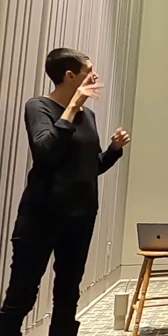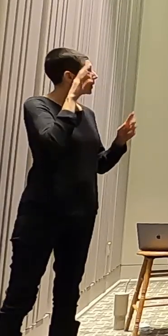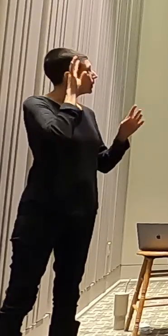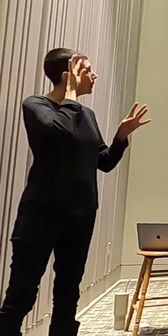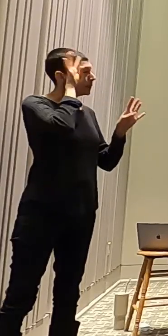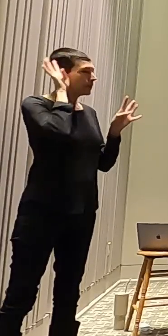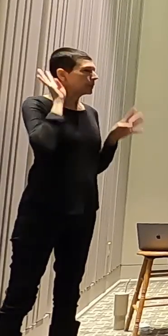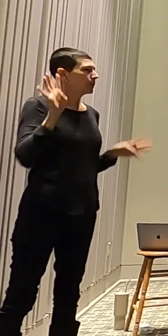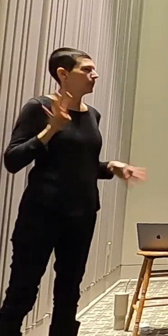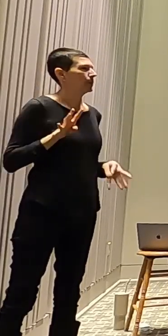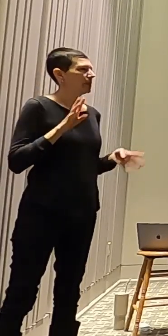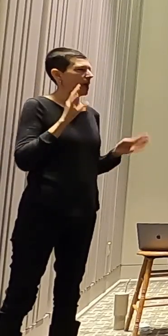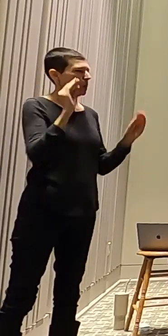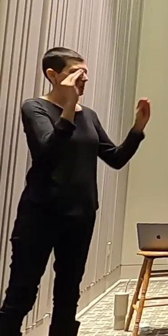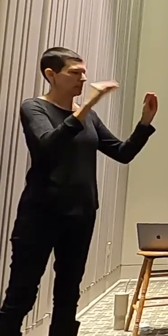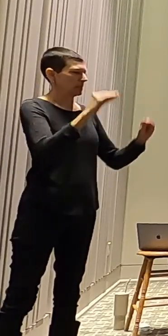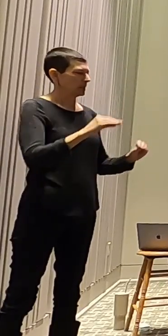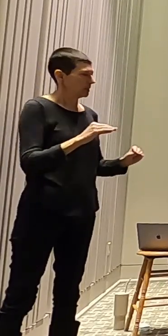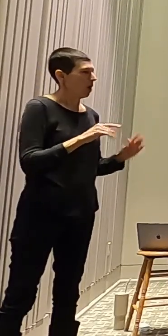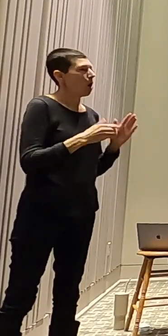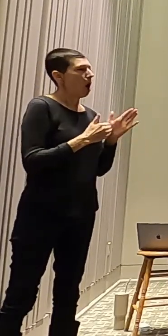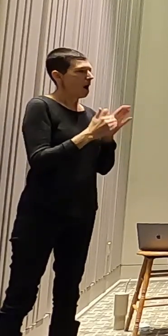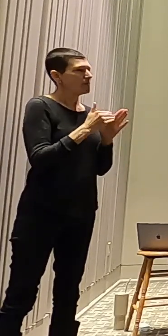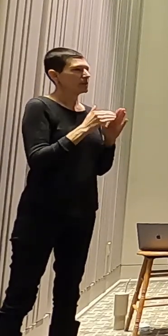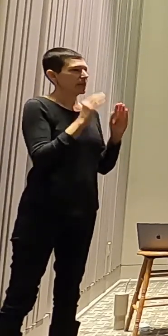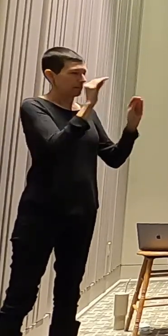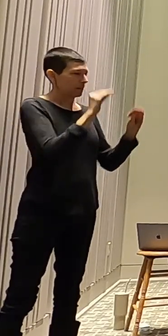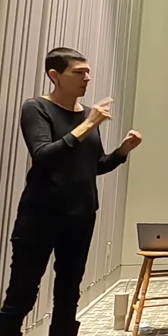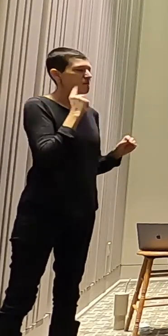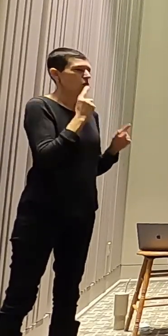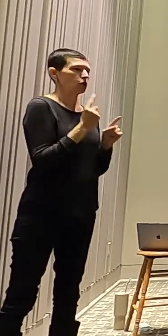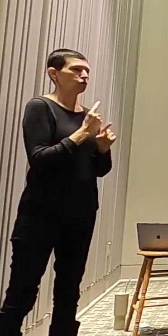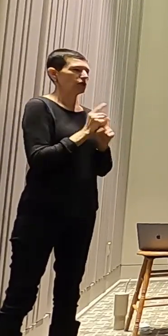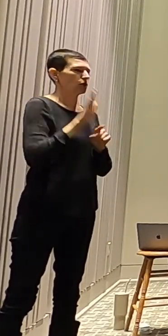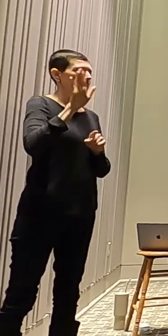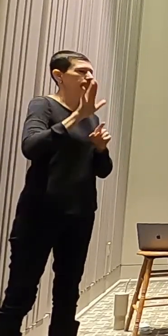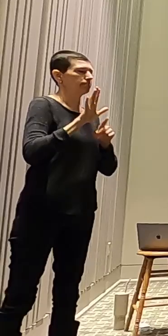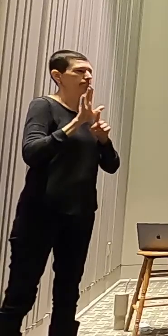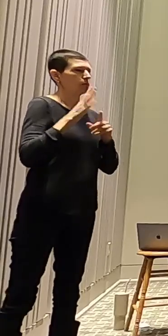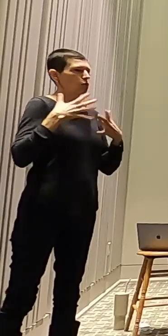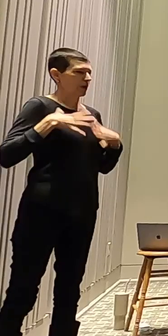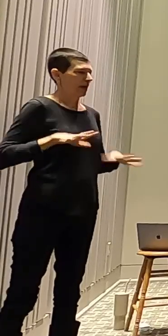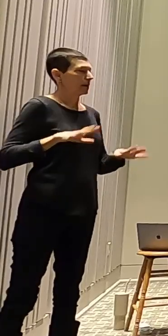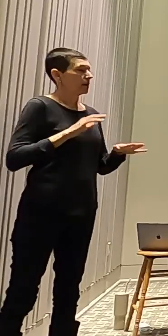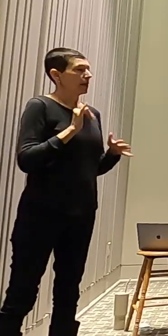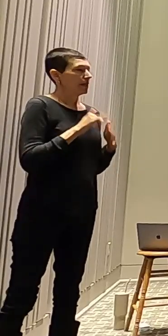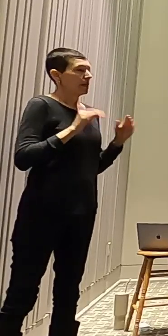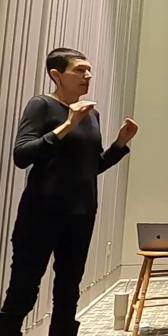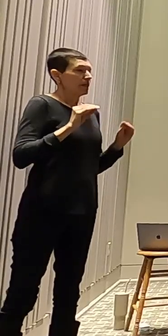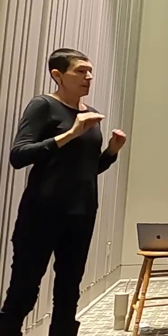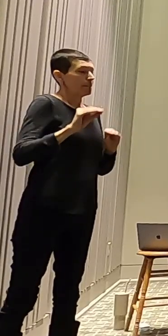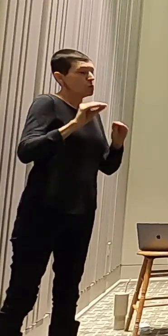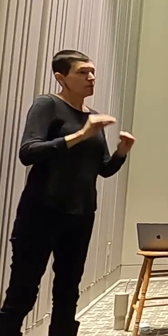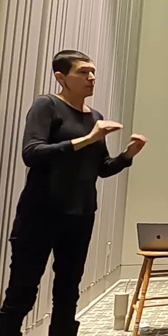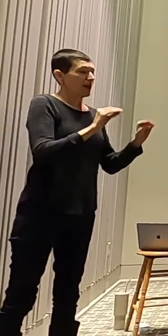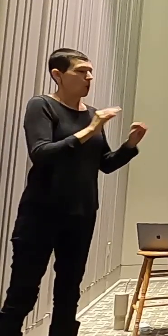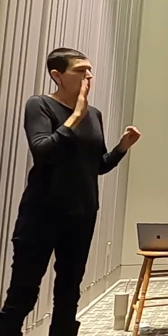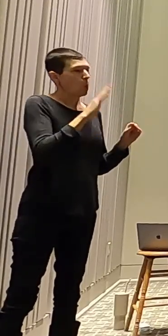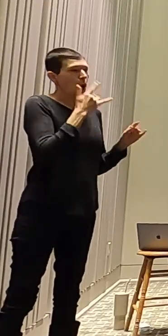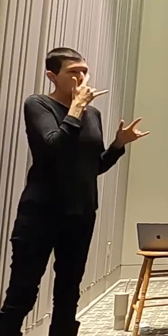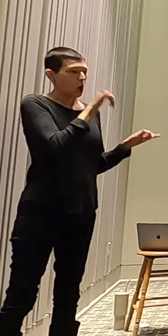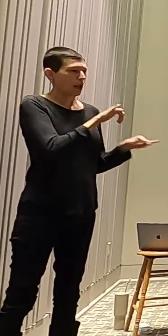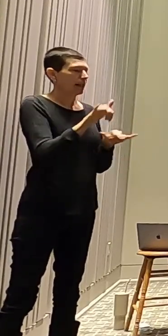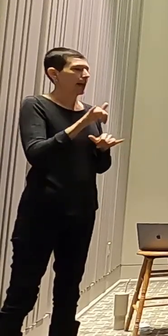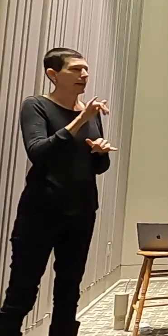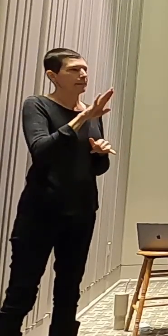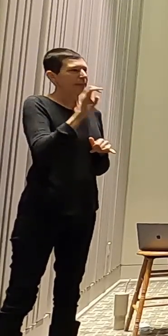added, and it is often added in traditional regalia. And so the movement of it would help mimic sort of the movement of